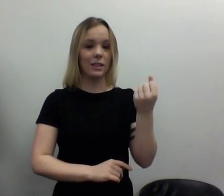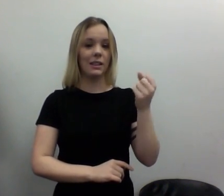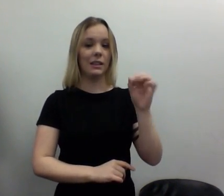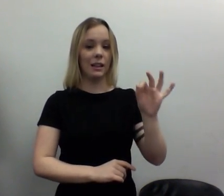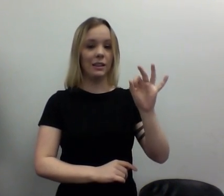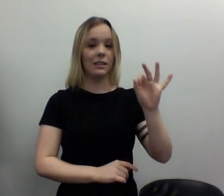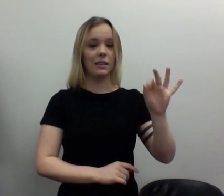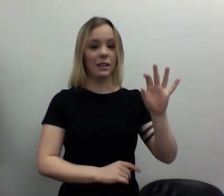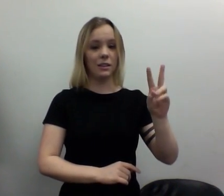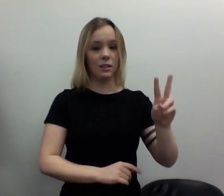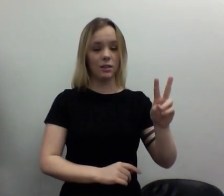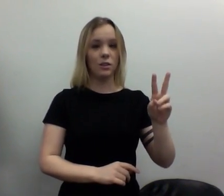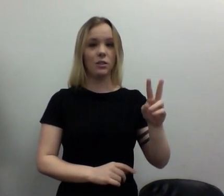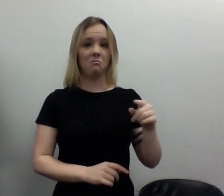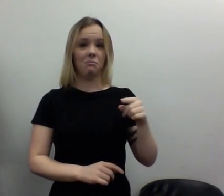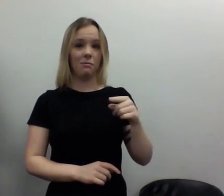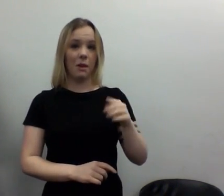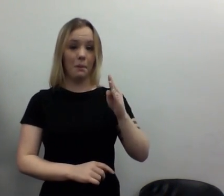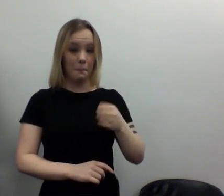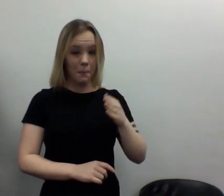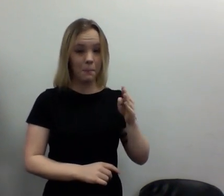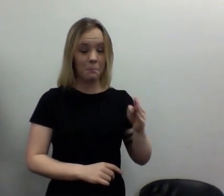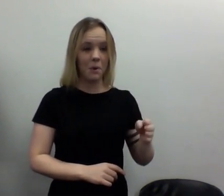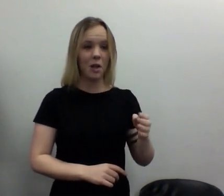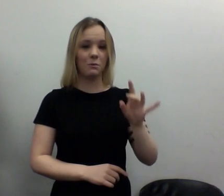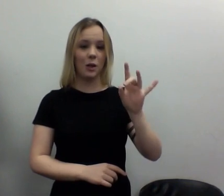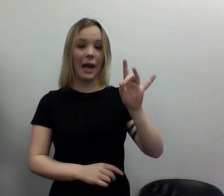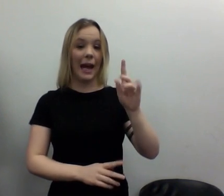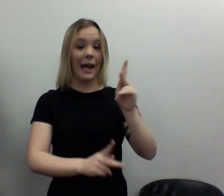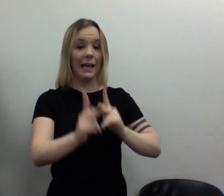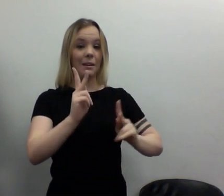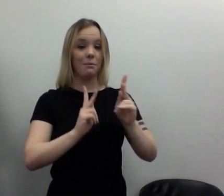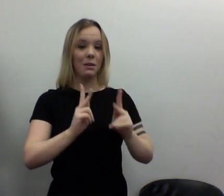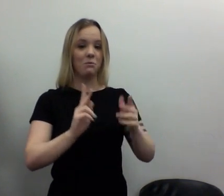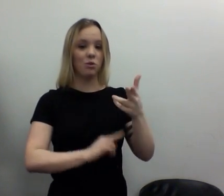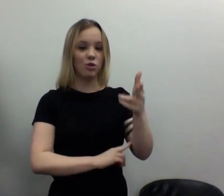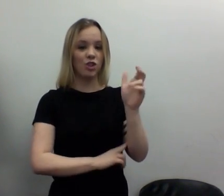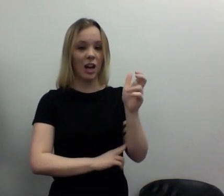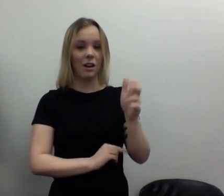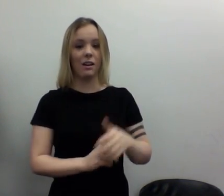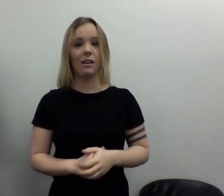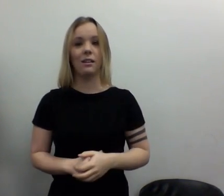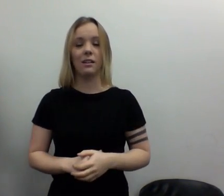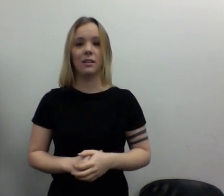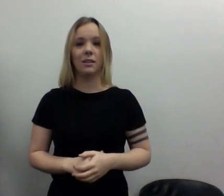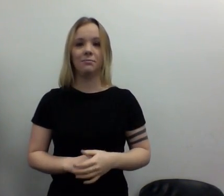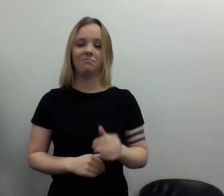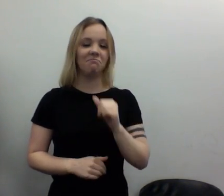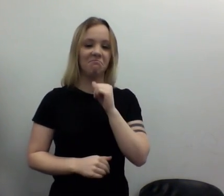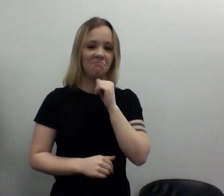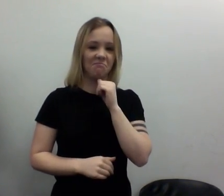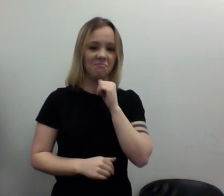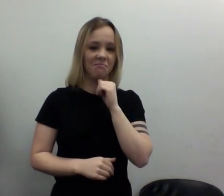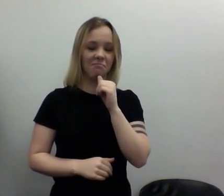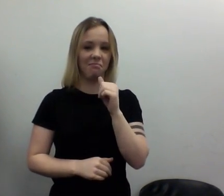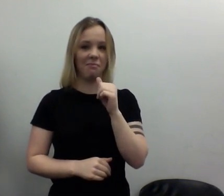shot. But there's nothing unusual about that. We have 8 people shot probably a dozen times a year. 2 of them died. 2 homicides